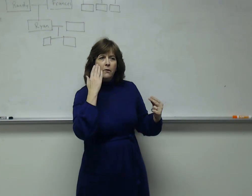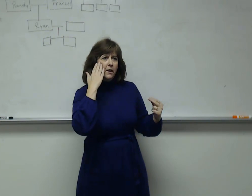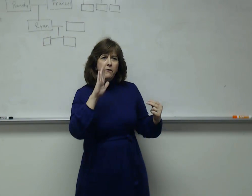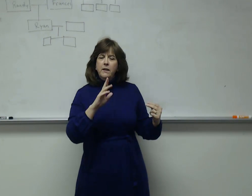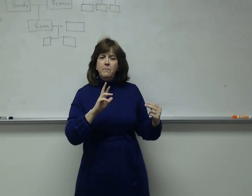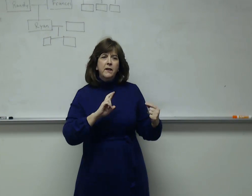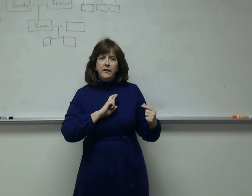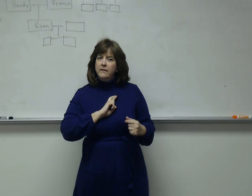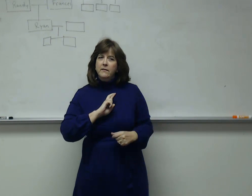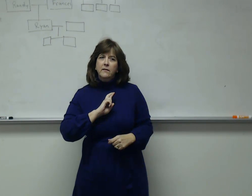know anybody that's